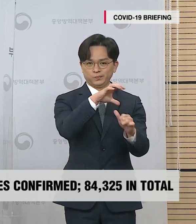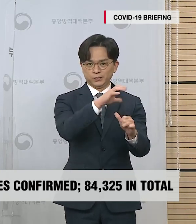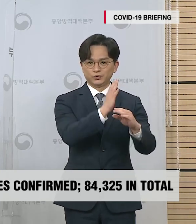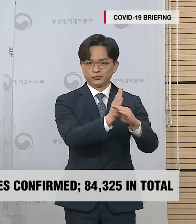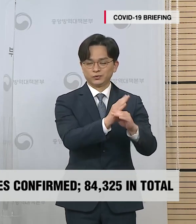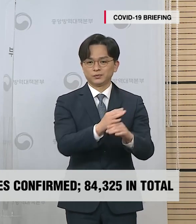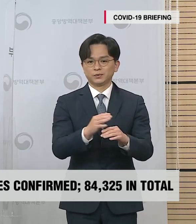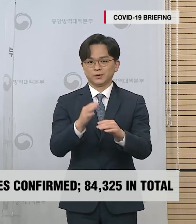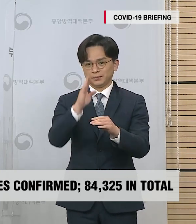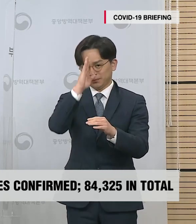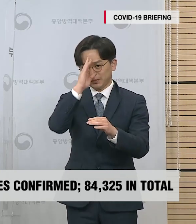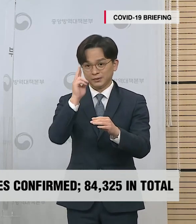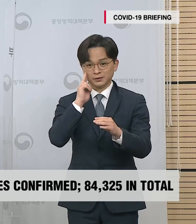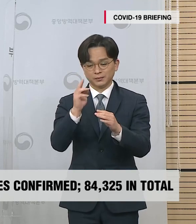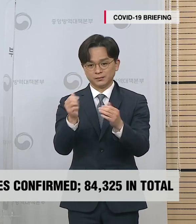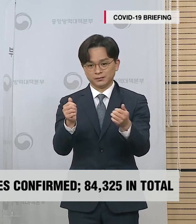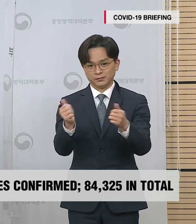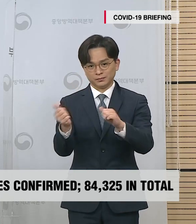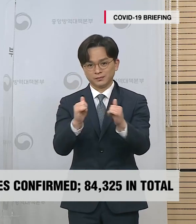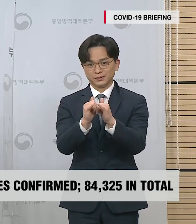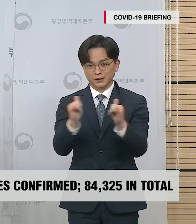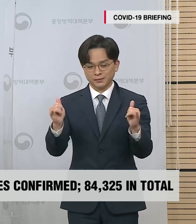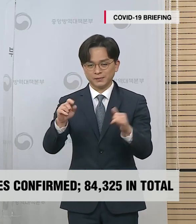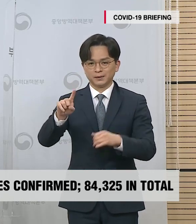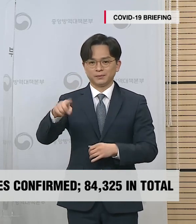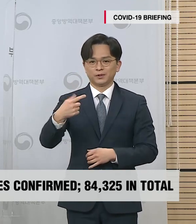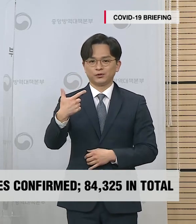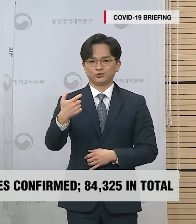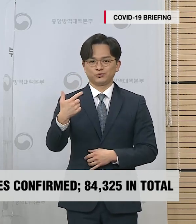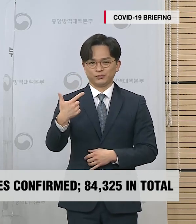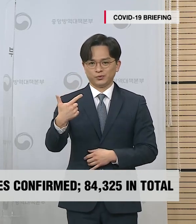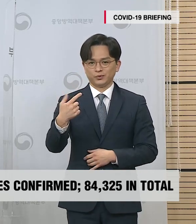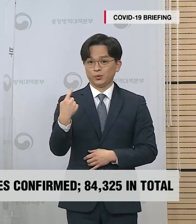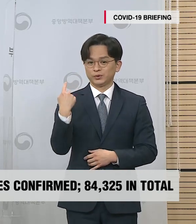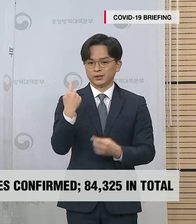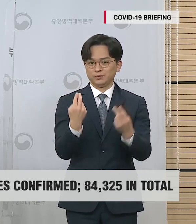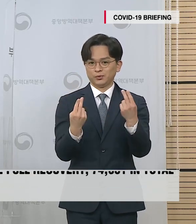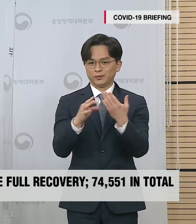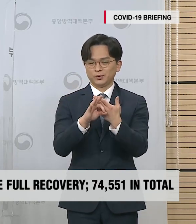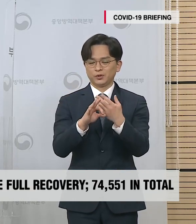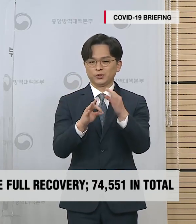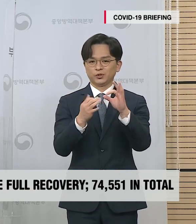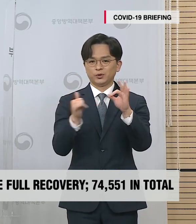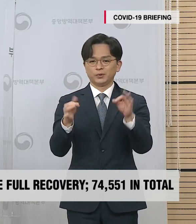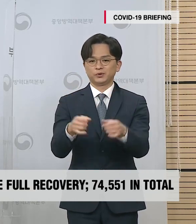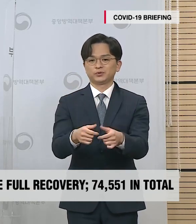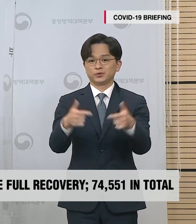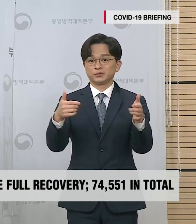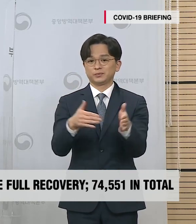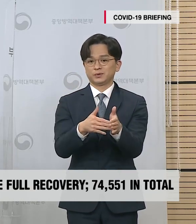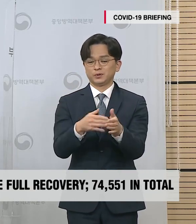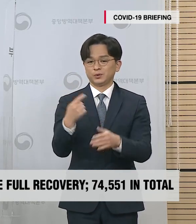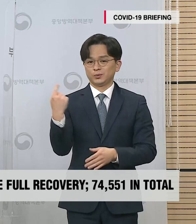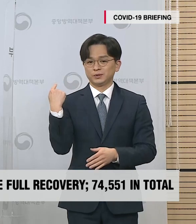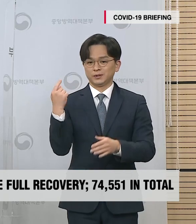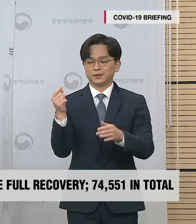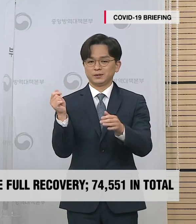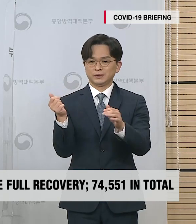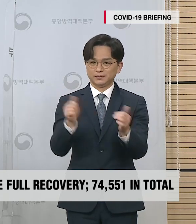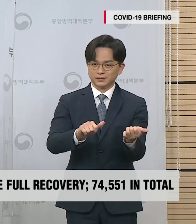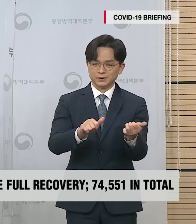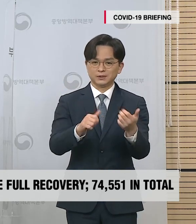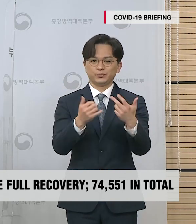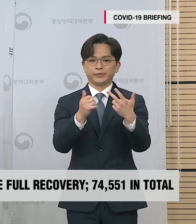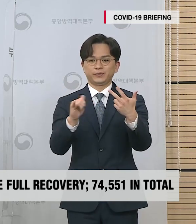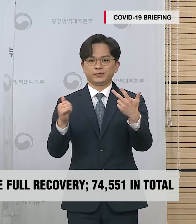8,240 people remaining in quarantine, while there are 166 patients with critical or severe conditions, up by 10 from the day before, and